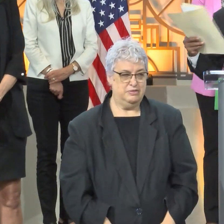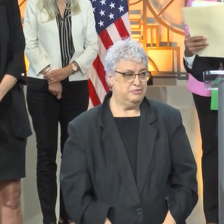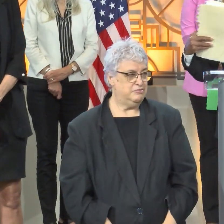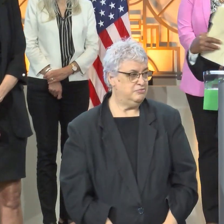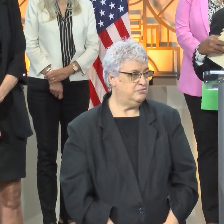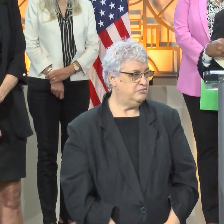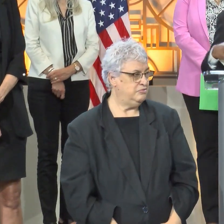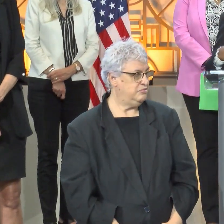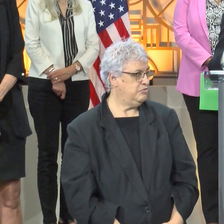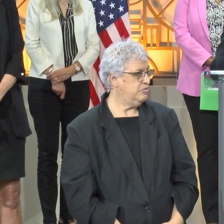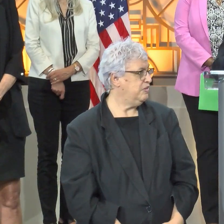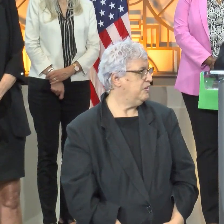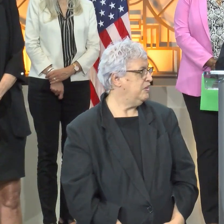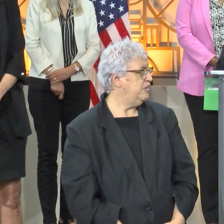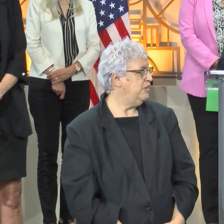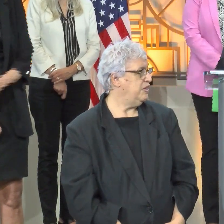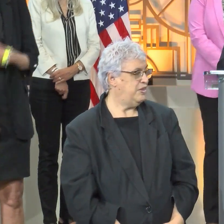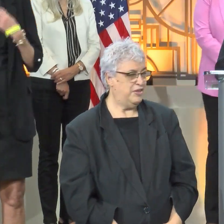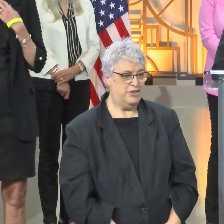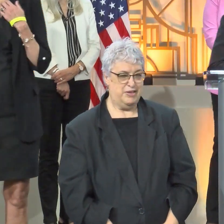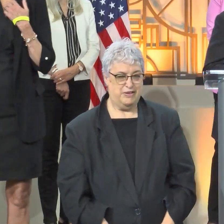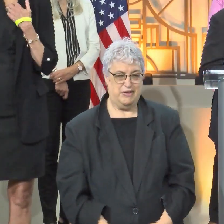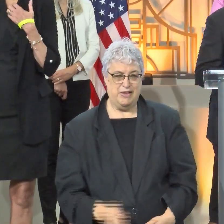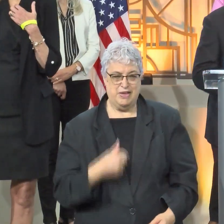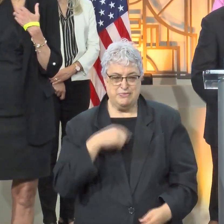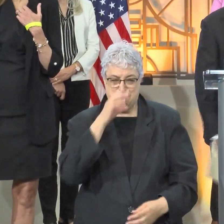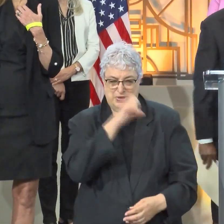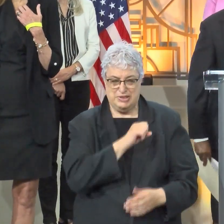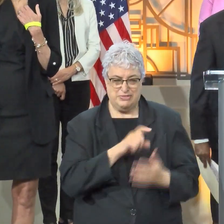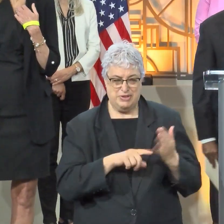Let's not let Houston go.